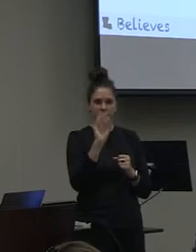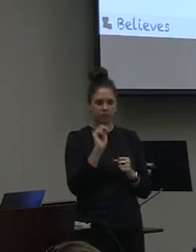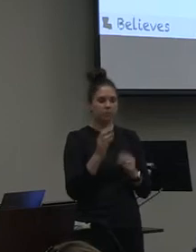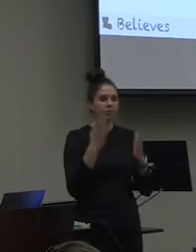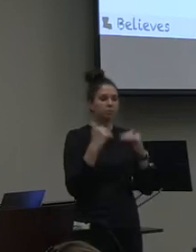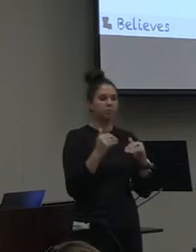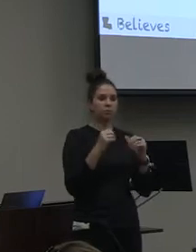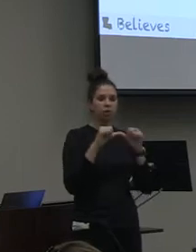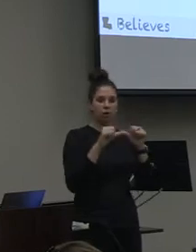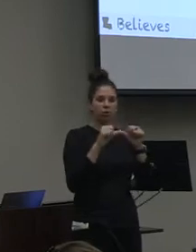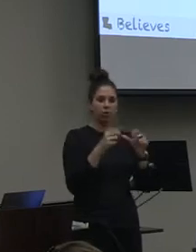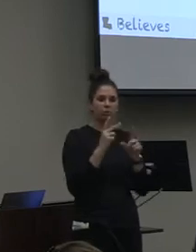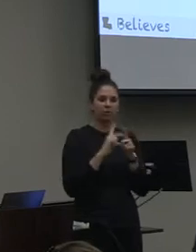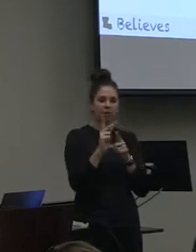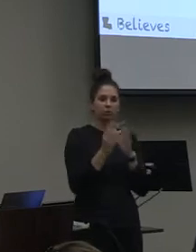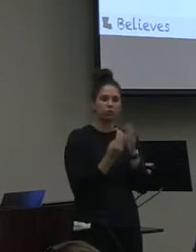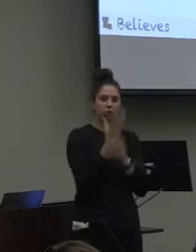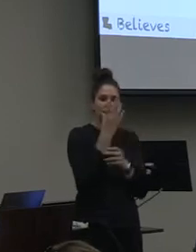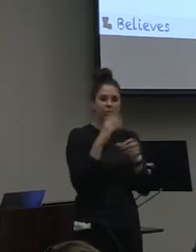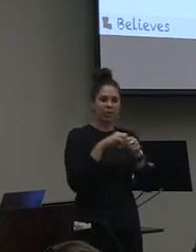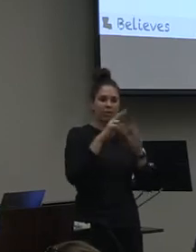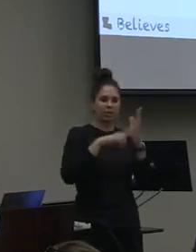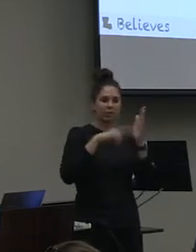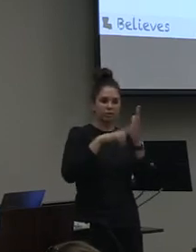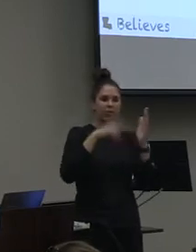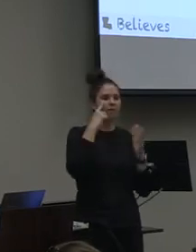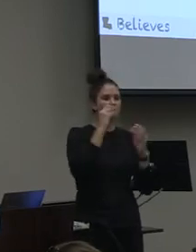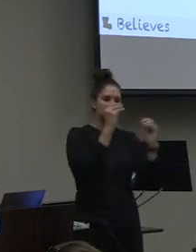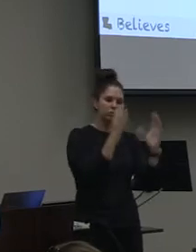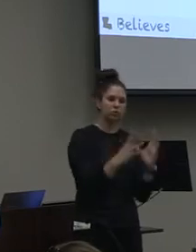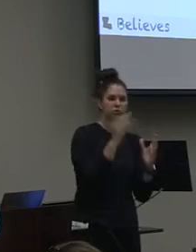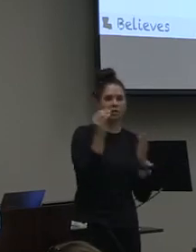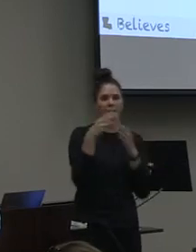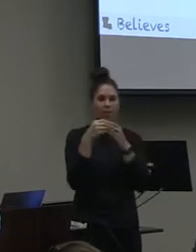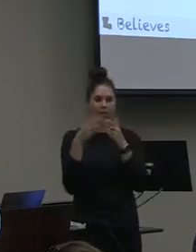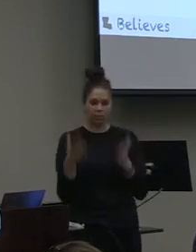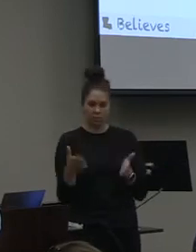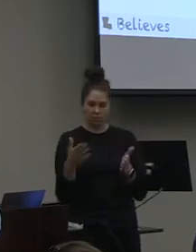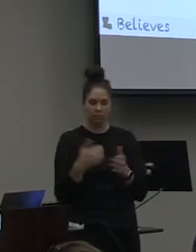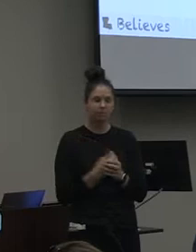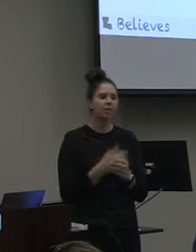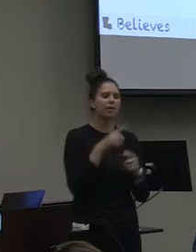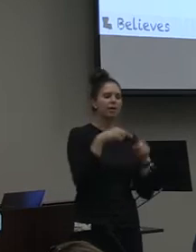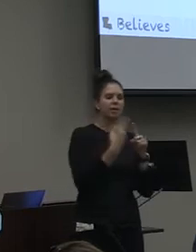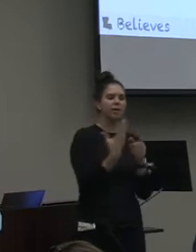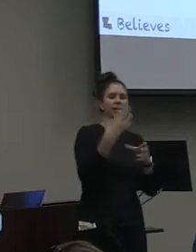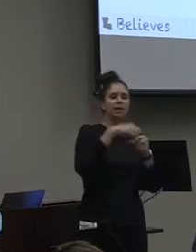Ongoing professional growth in literacy for our teachers and leaders. And then